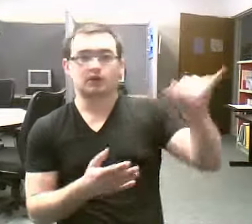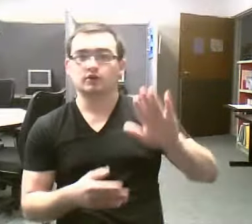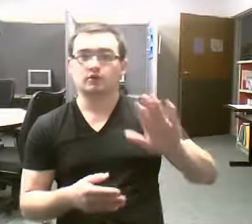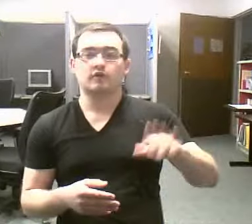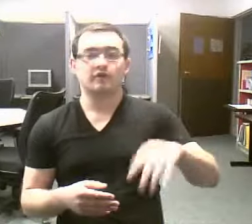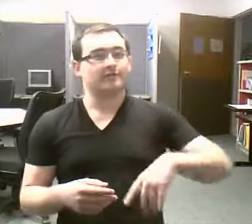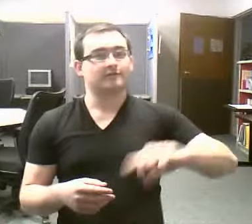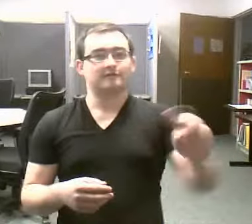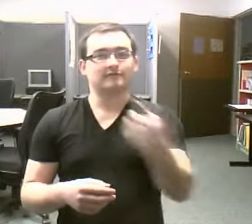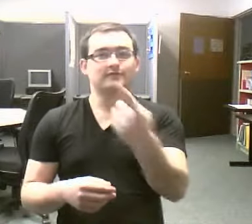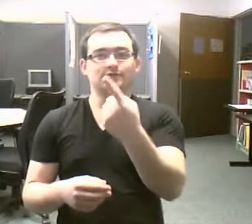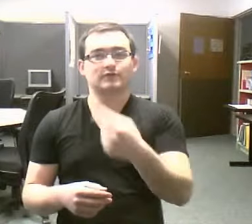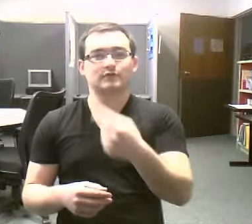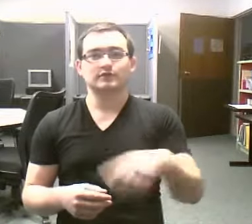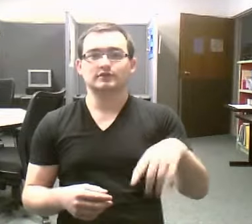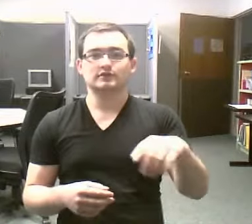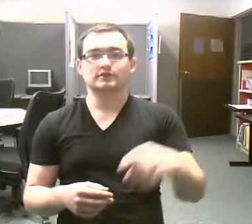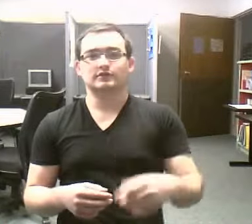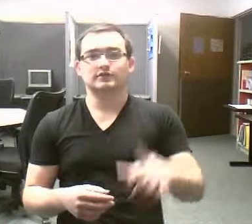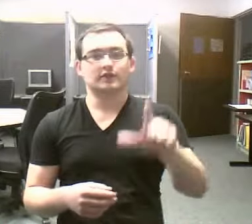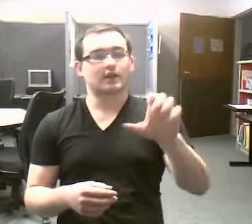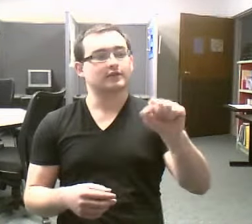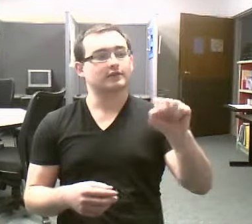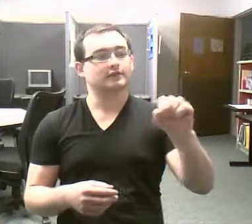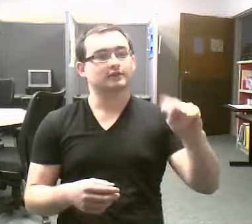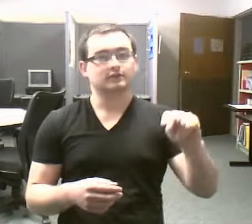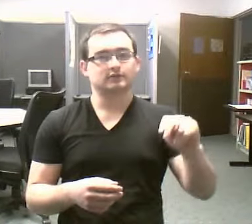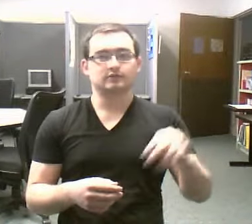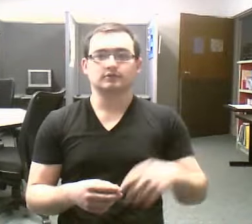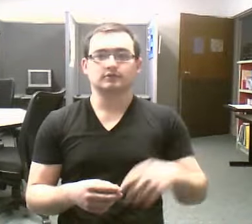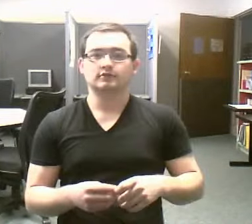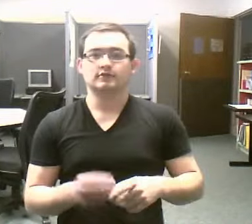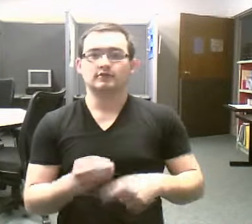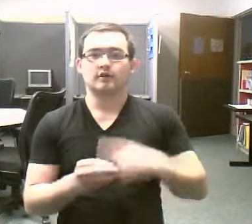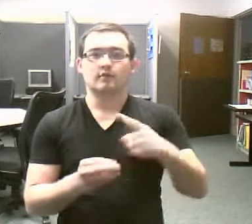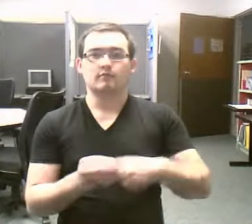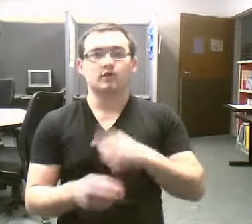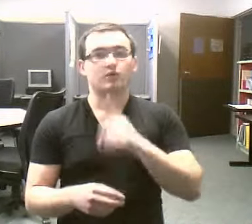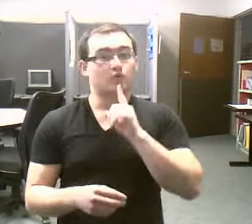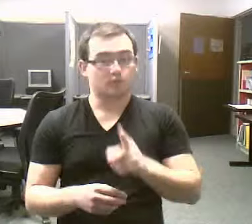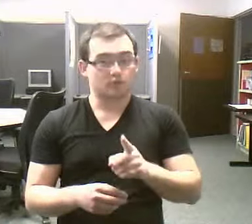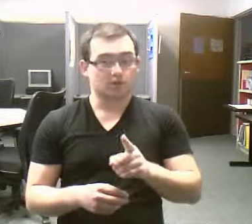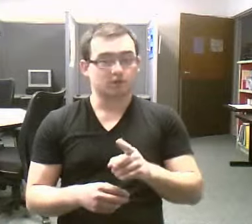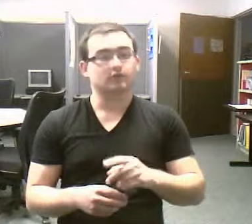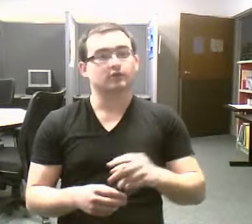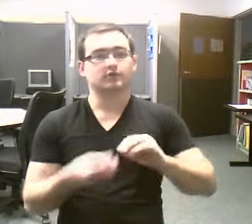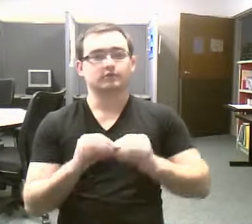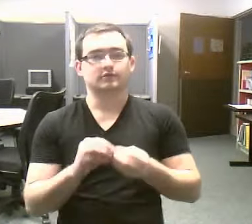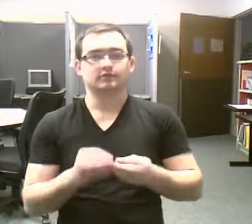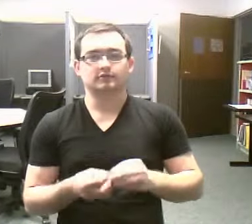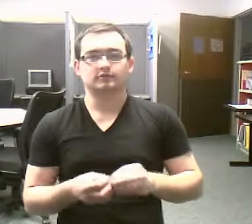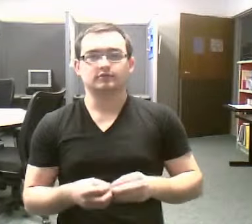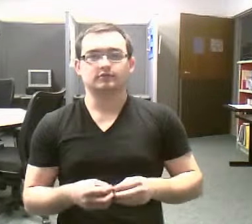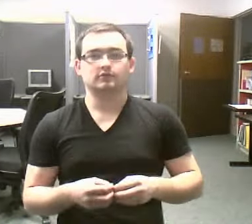review before I leave you guys with this. Hopefully this will be a nice crash course, at least